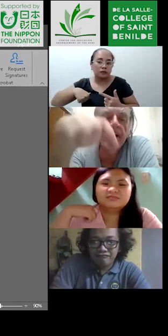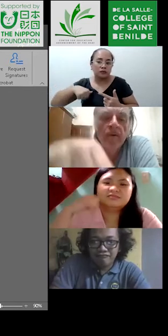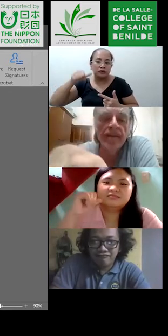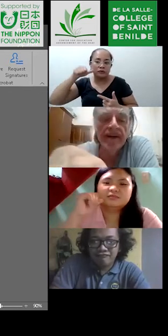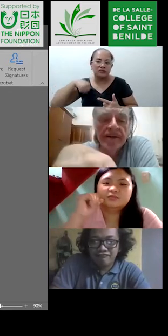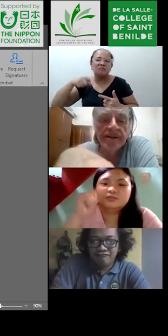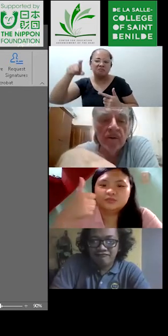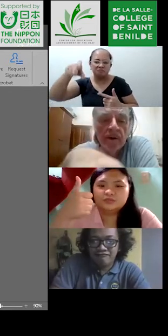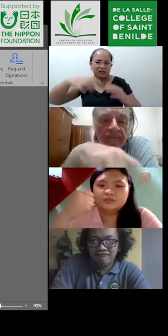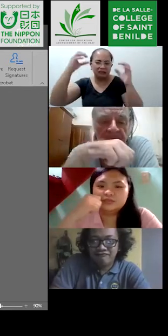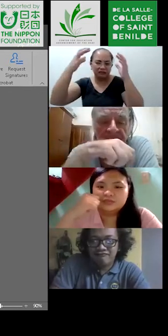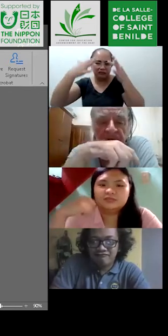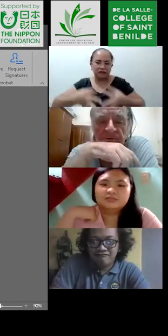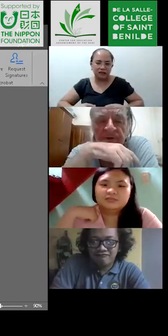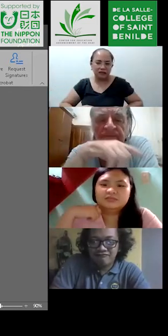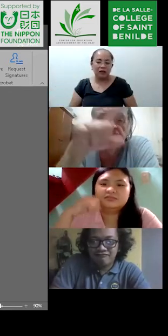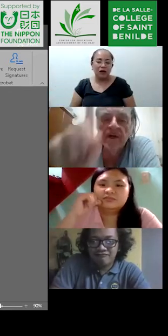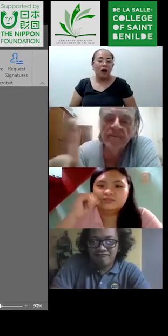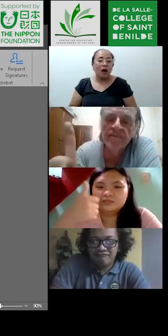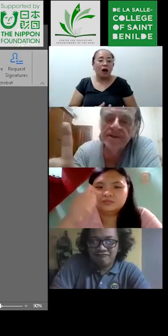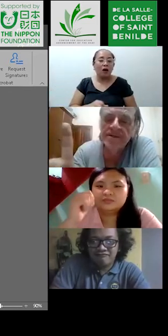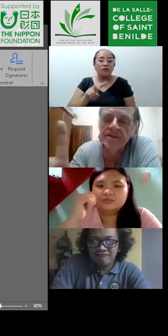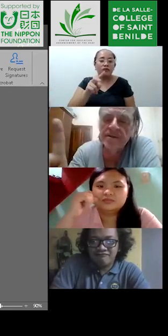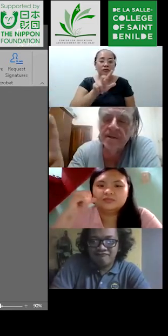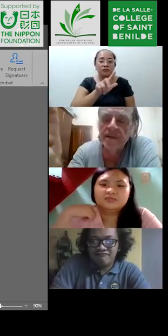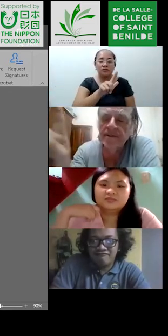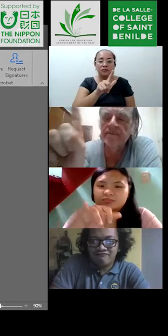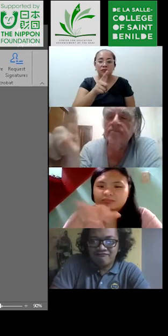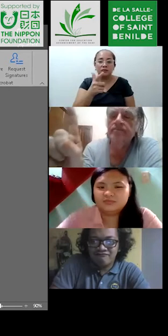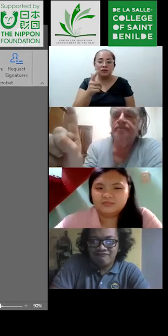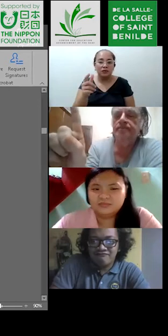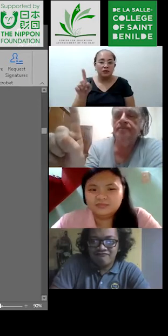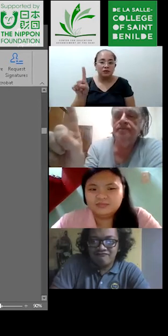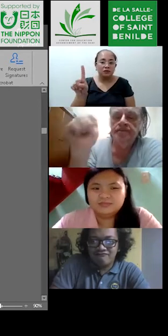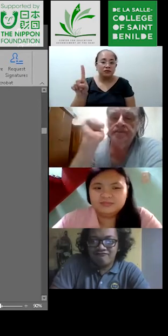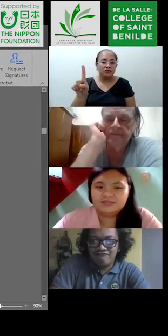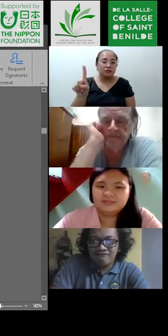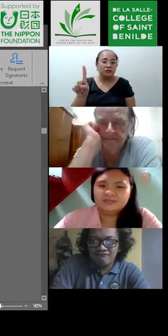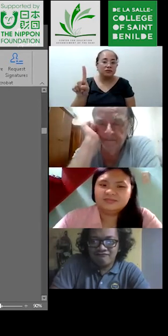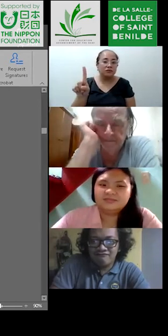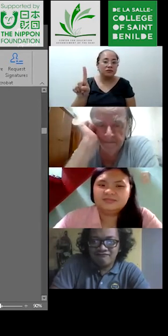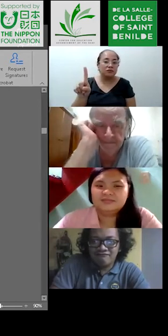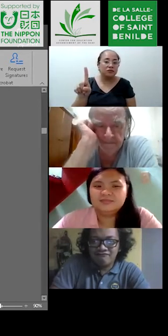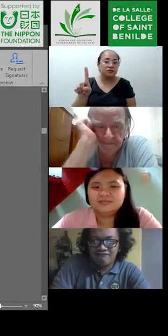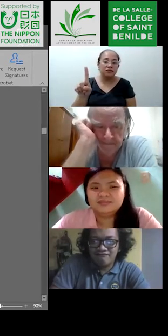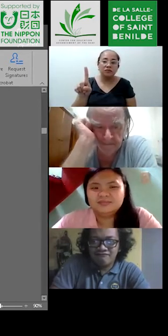Okay. And what about this order for the first 3 for this hand shape?